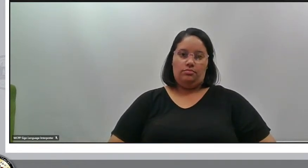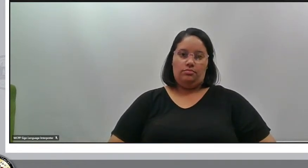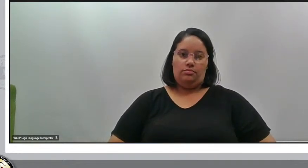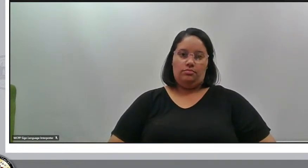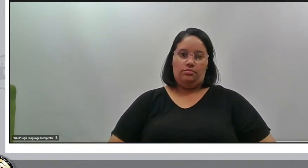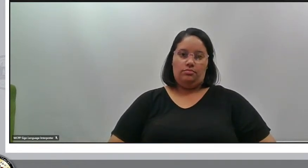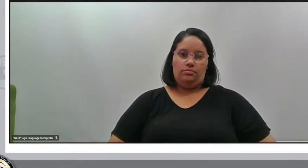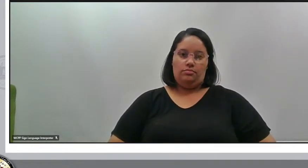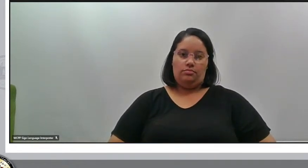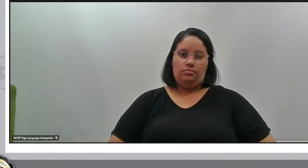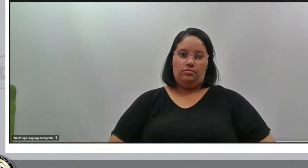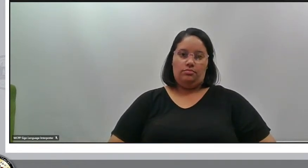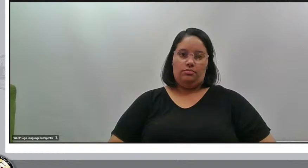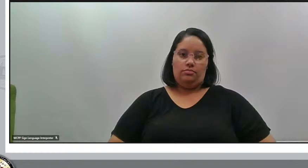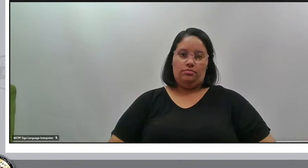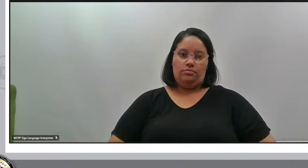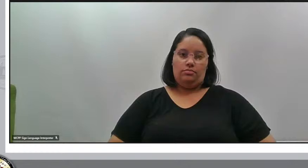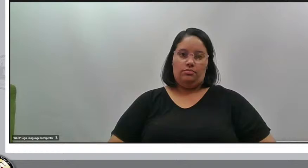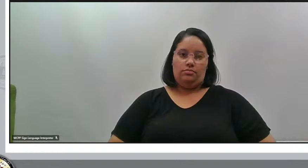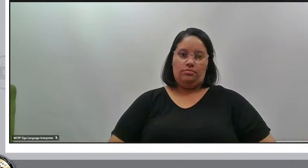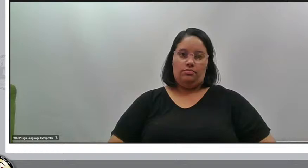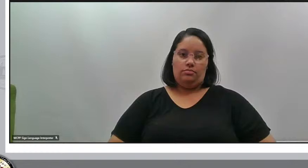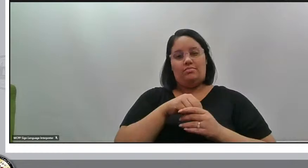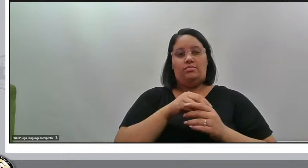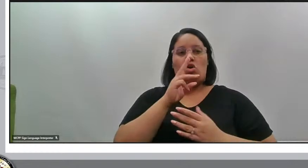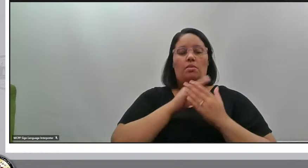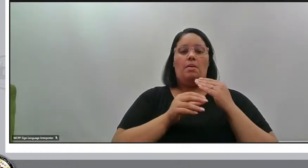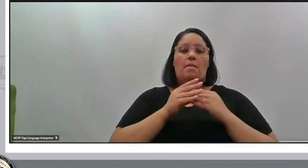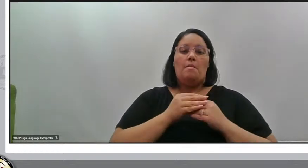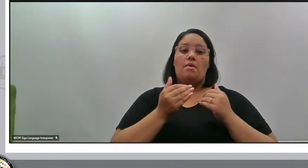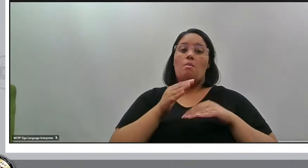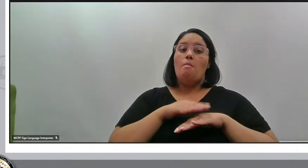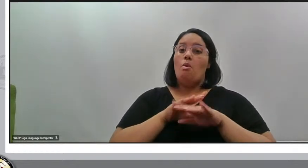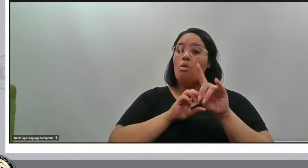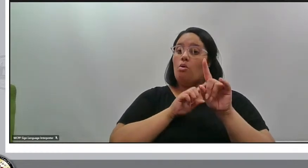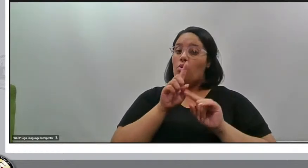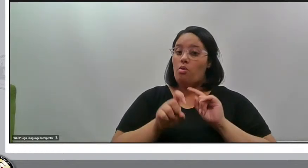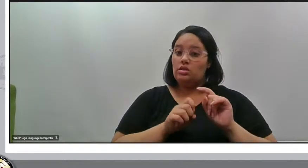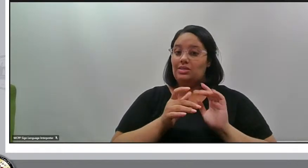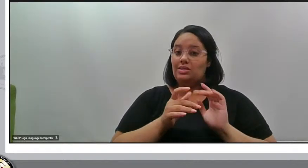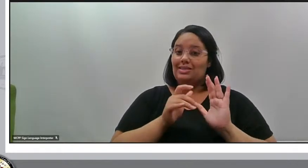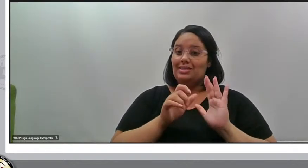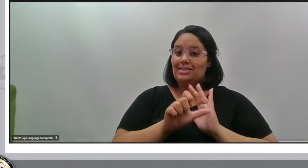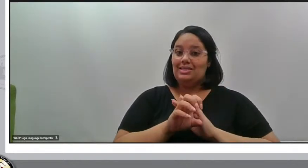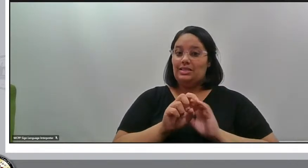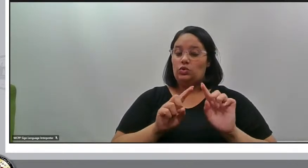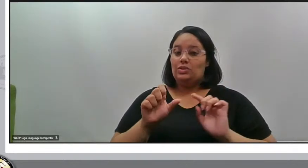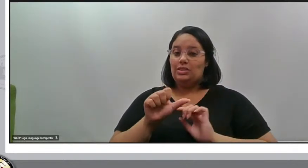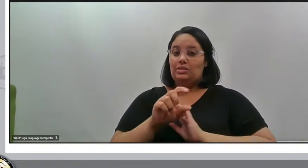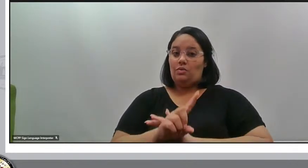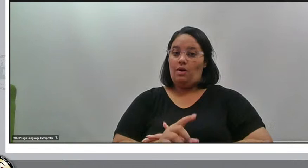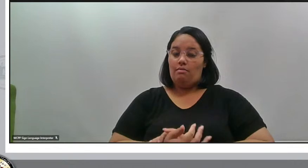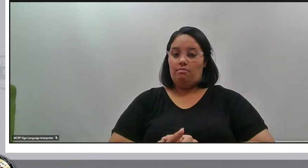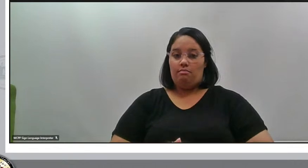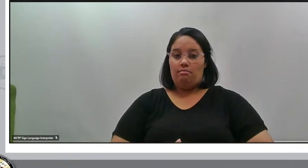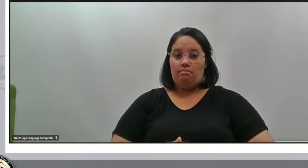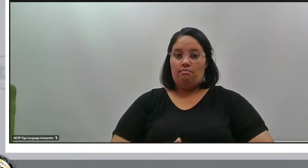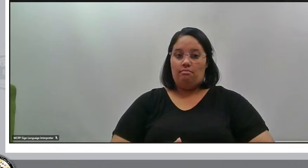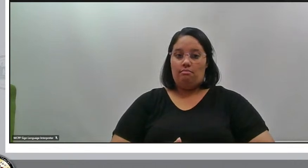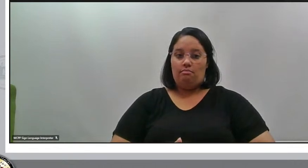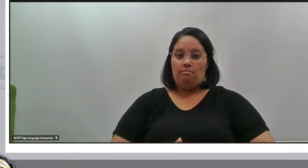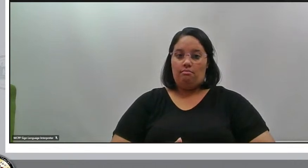Thank you for that insight, Honourable Bartman. Are there any other questions from the members on page 60 and 61?